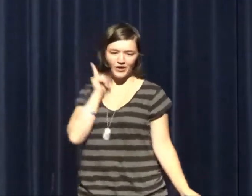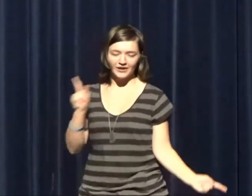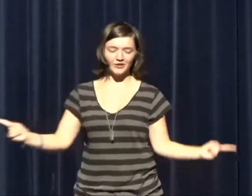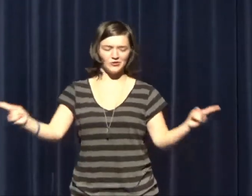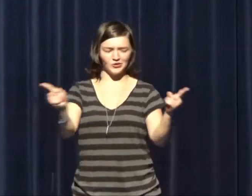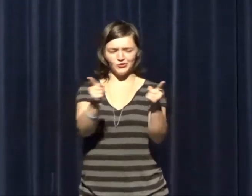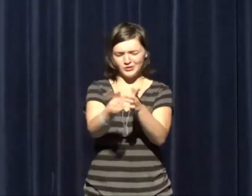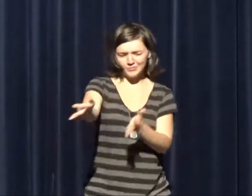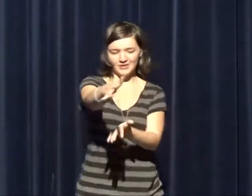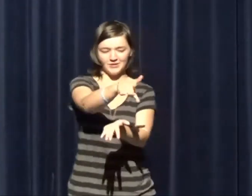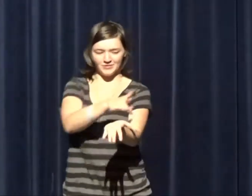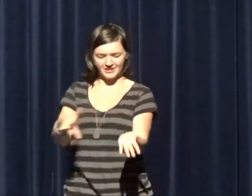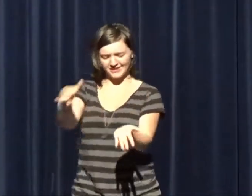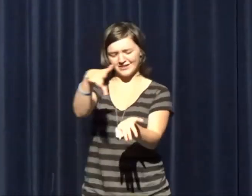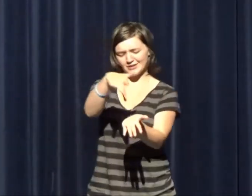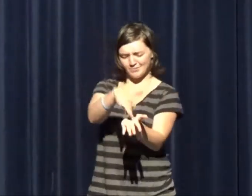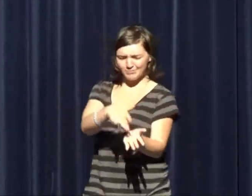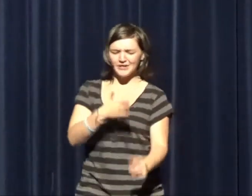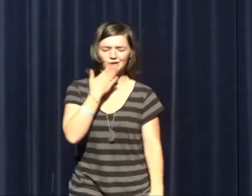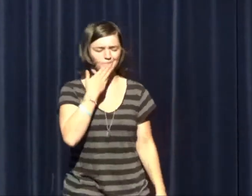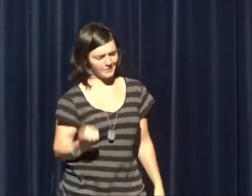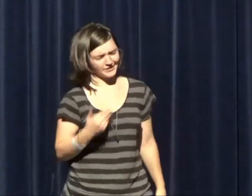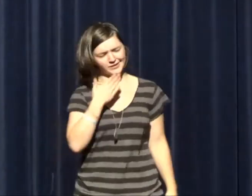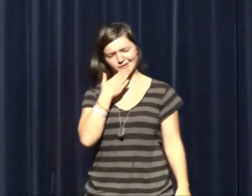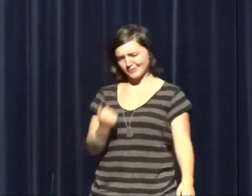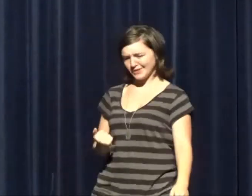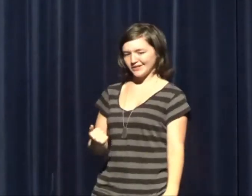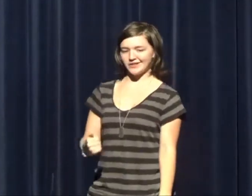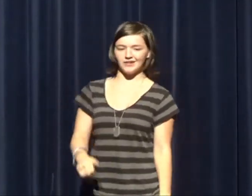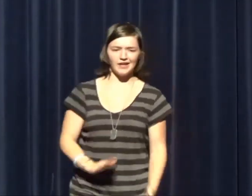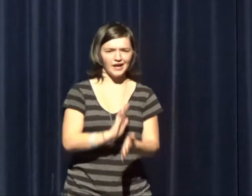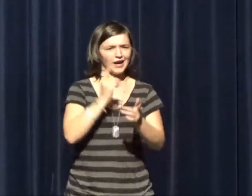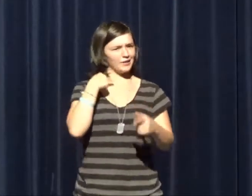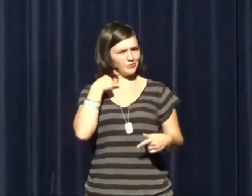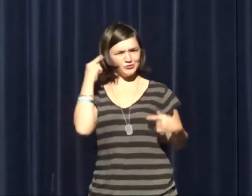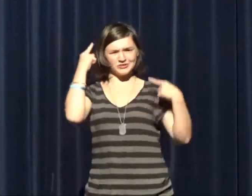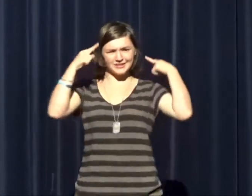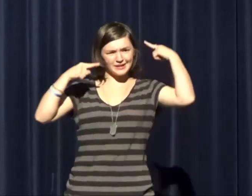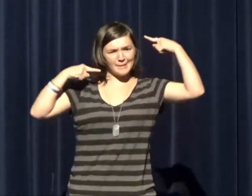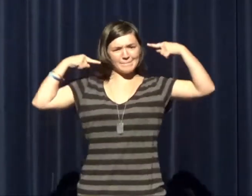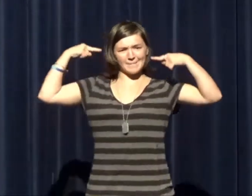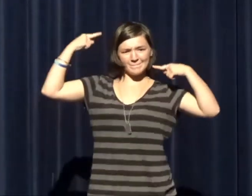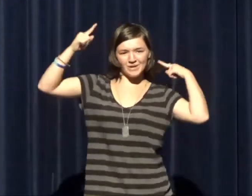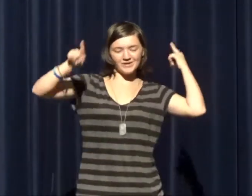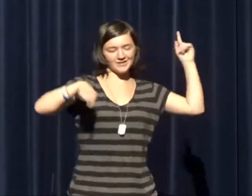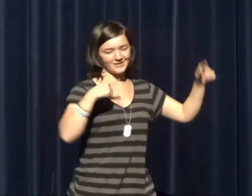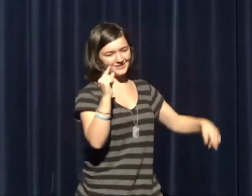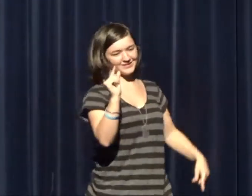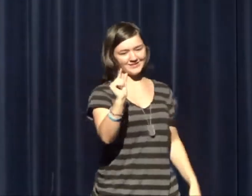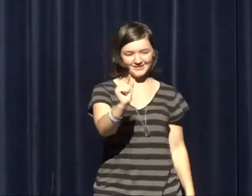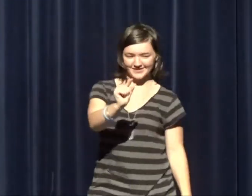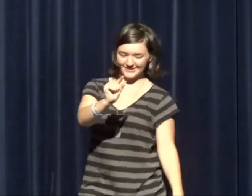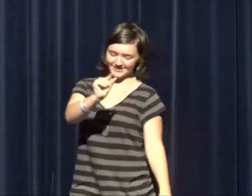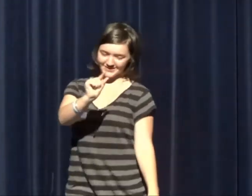why don't you just meet me in the middle Why don't why I'm losing my mind just a little